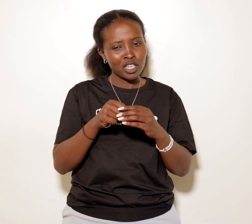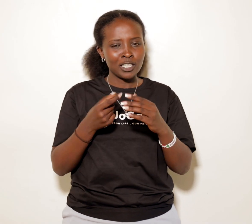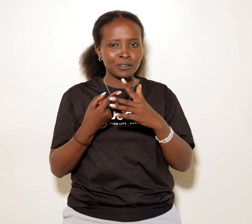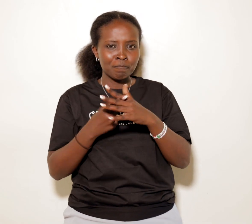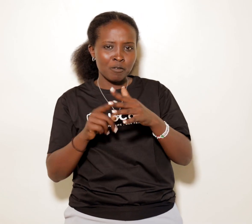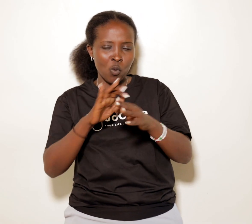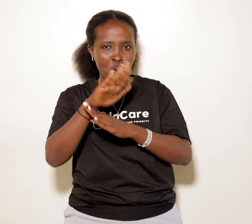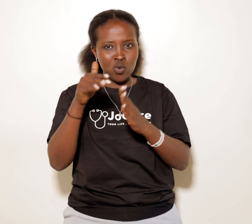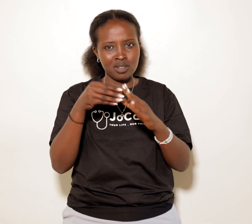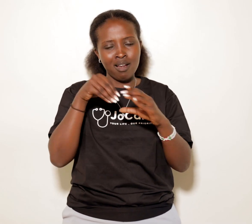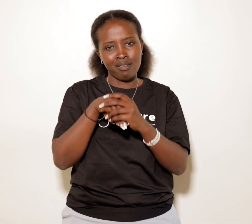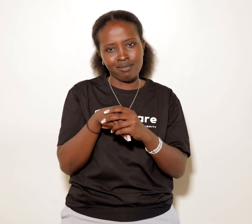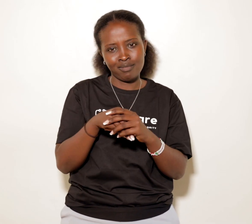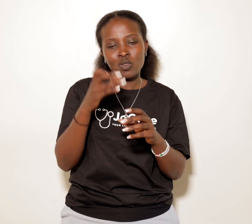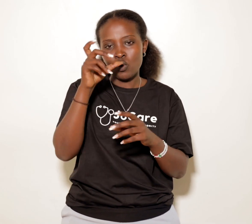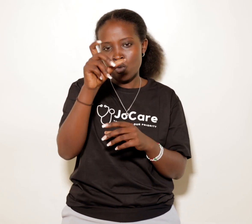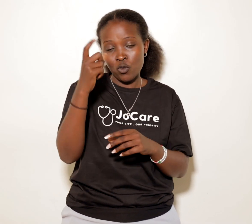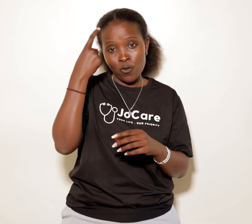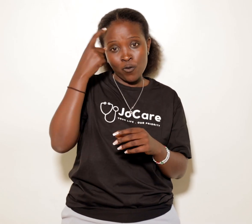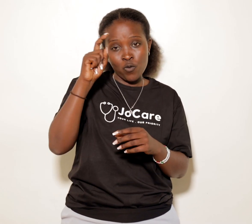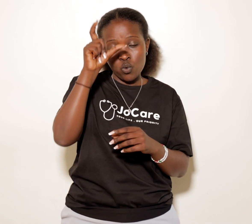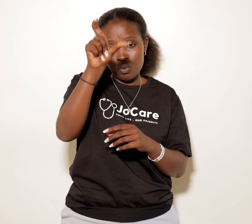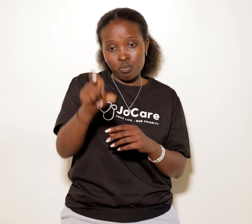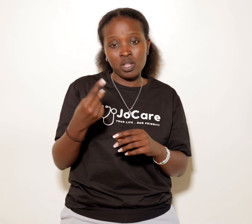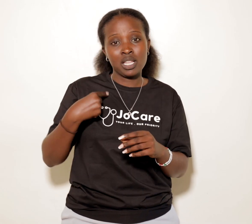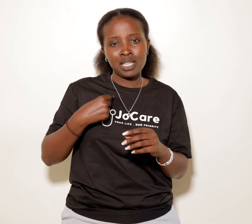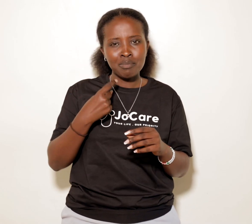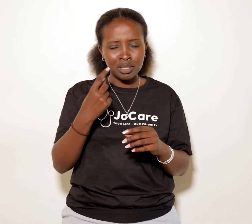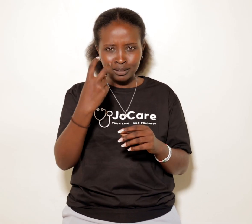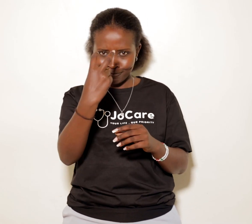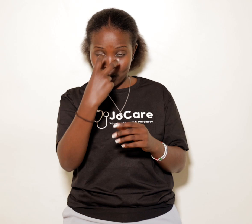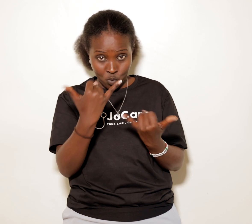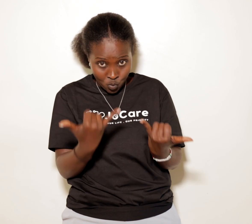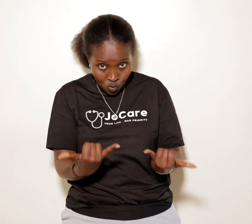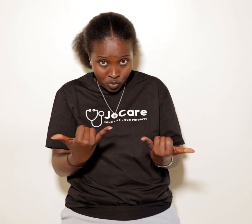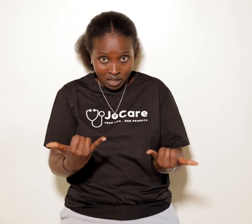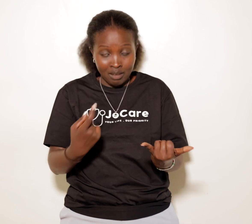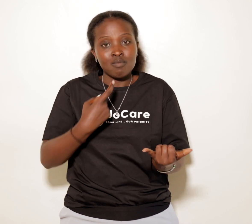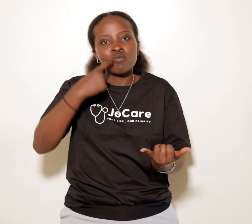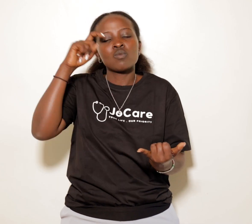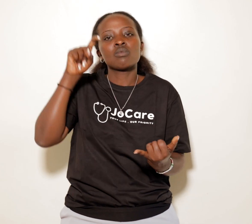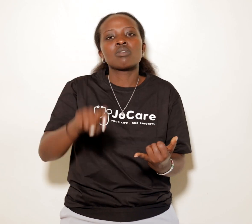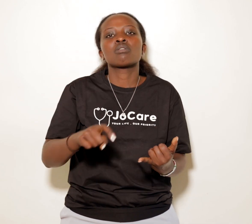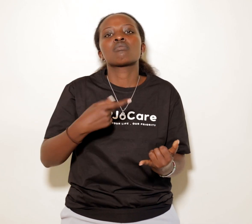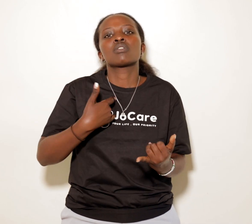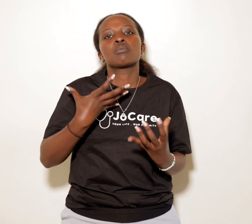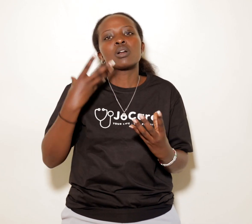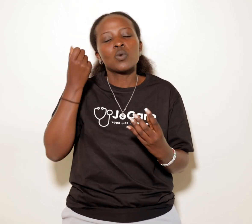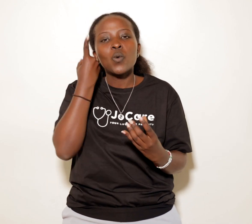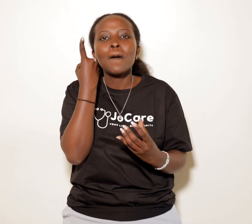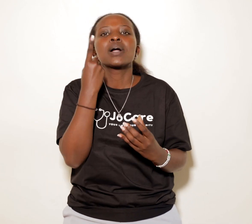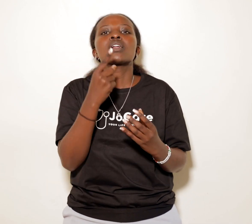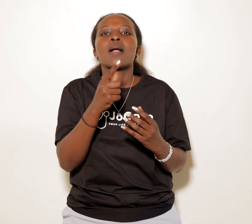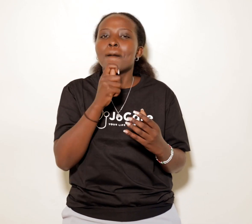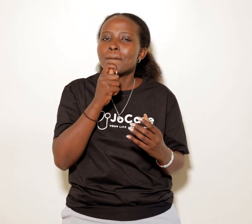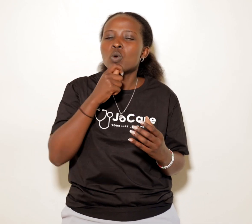Care were included. For someone who is going to watch this, is going to get a lot of information about sexual